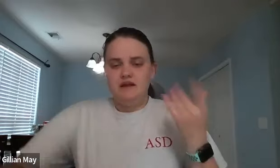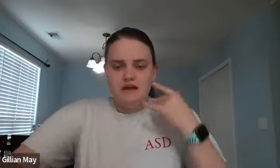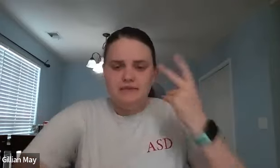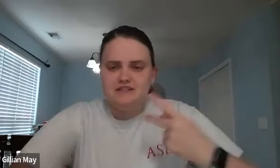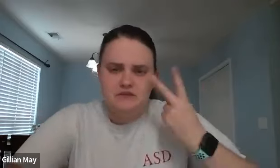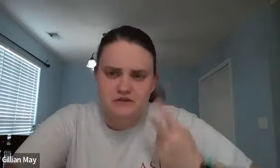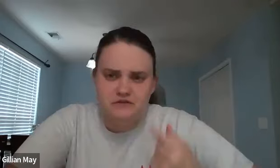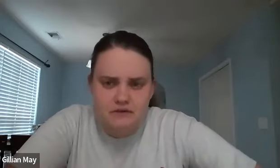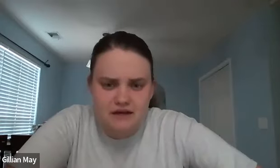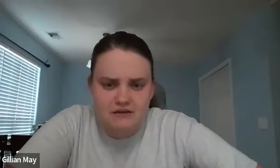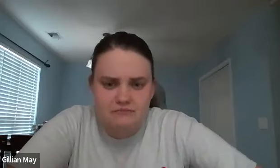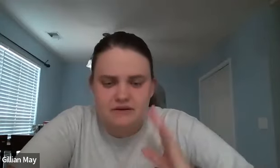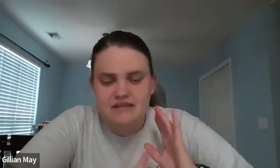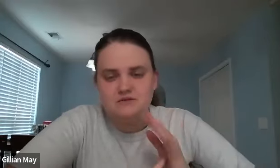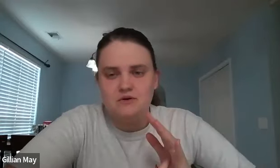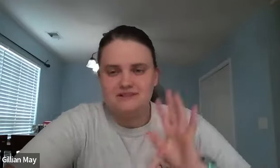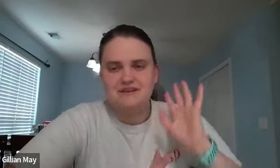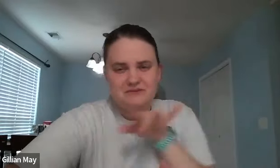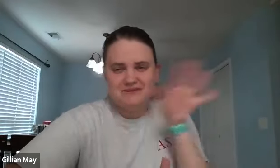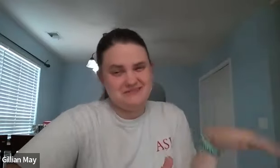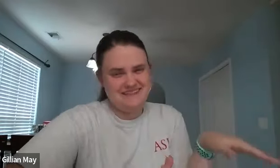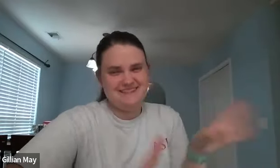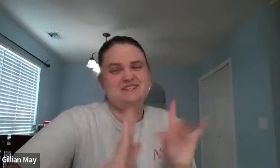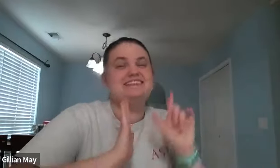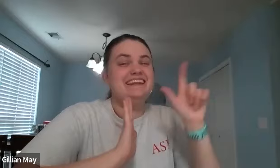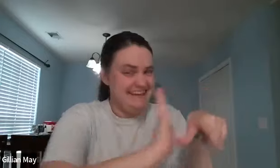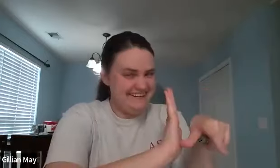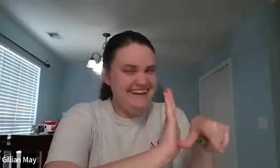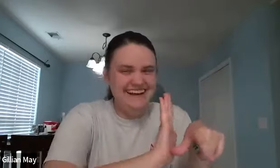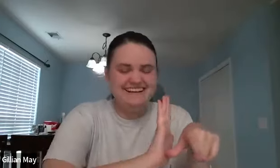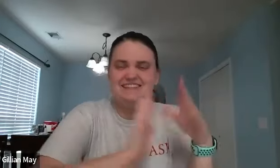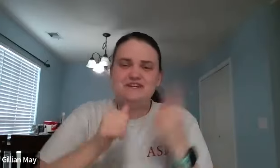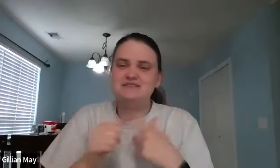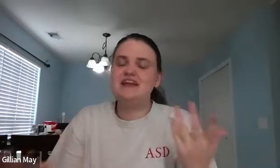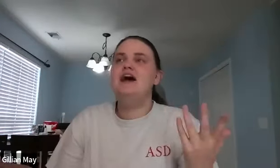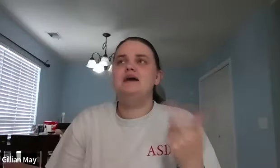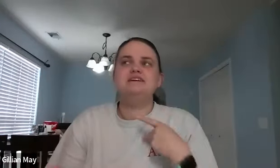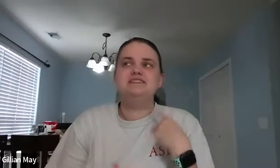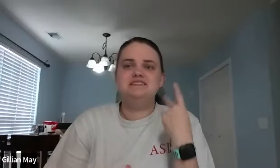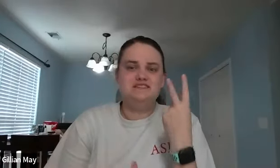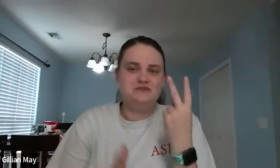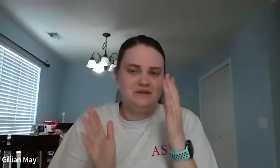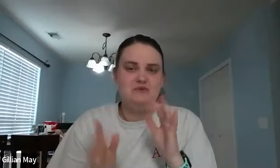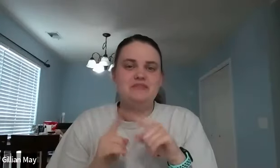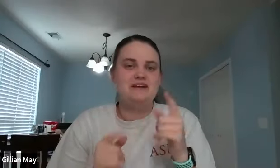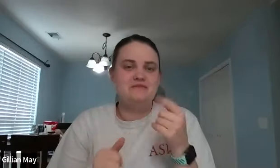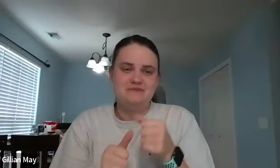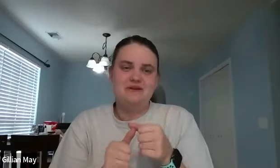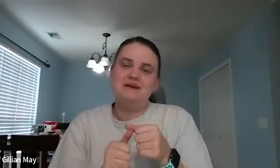I mean, it's only 2 of y'all right now, but it is recorded, so everyone else will see this just later. Because at first I was like, I'm telling this to 2 people, but then I remembered, oh wait, we